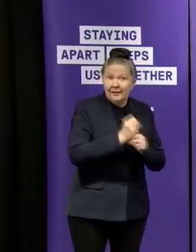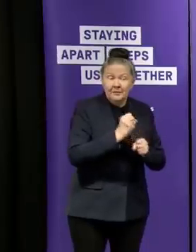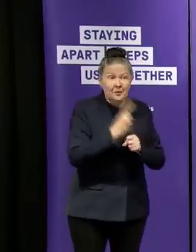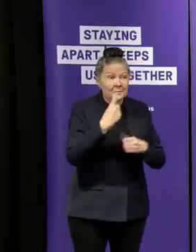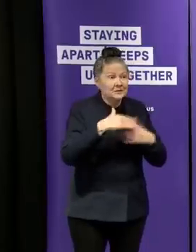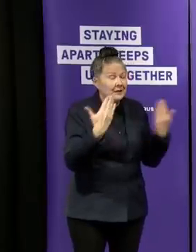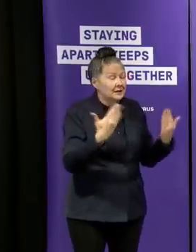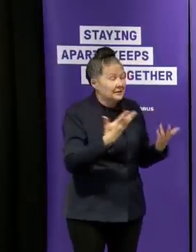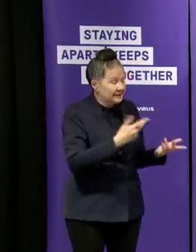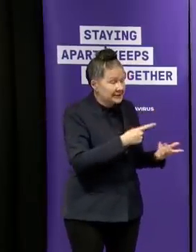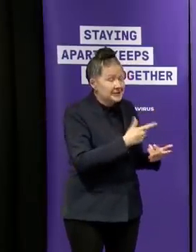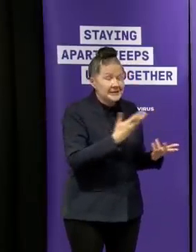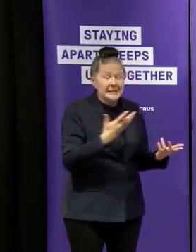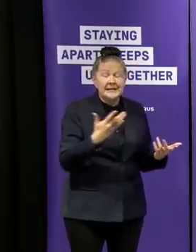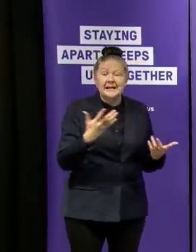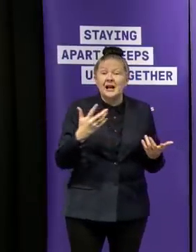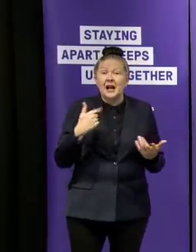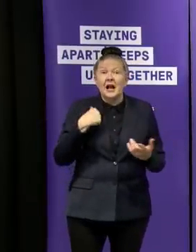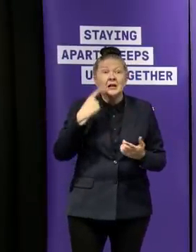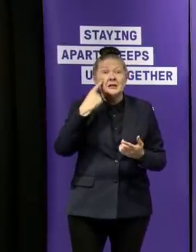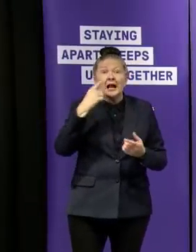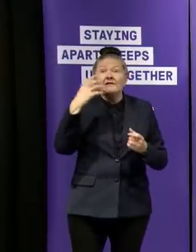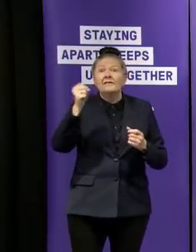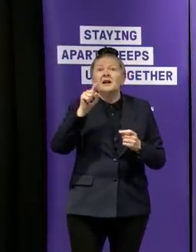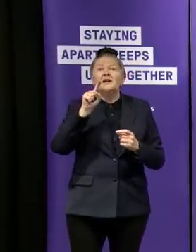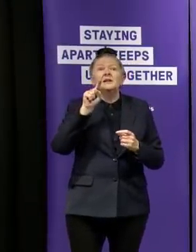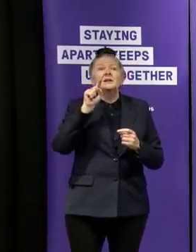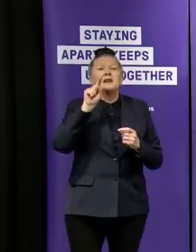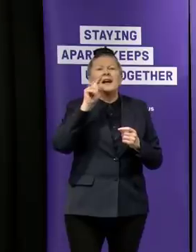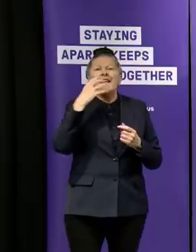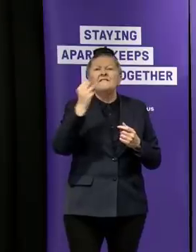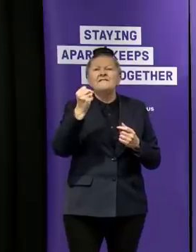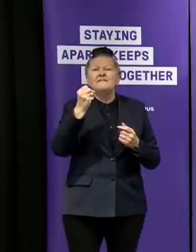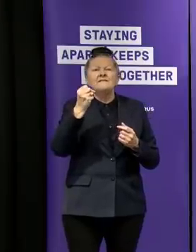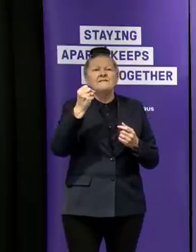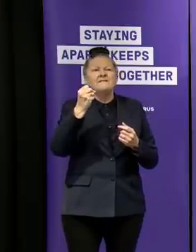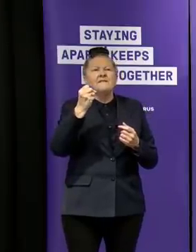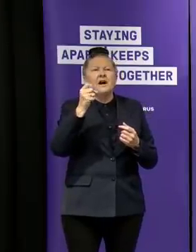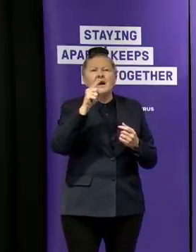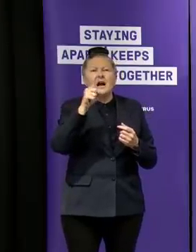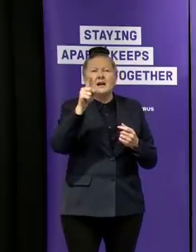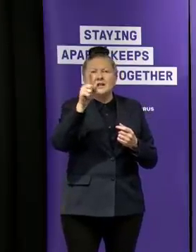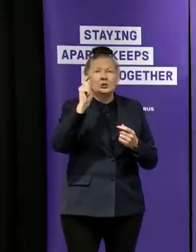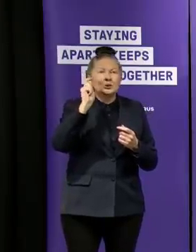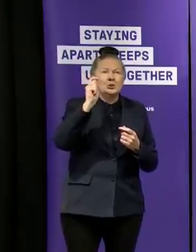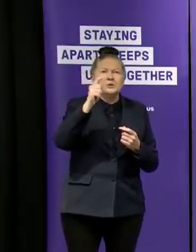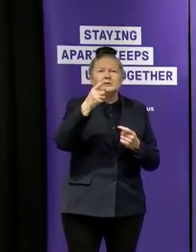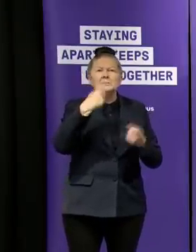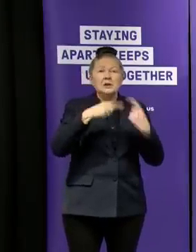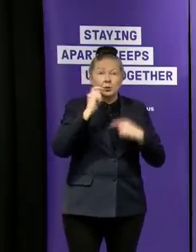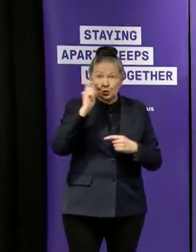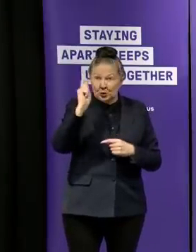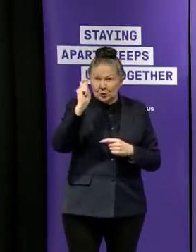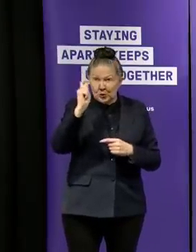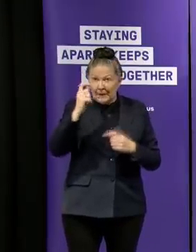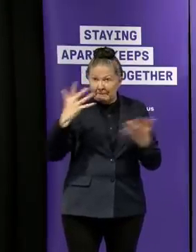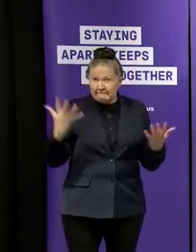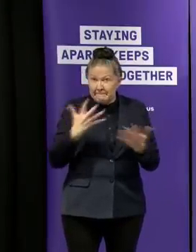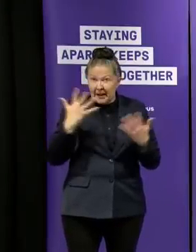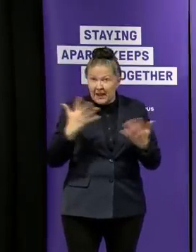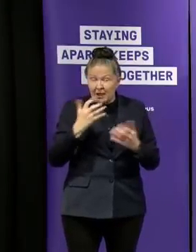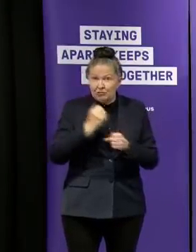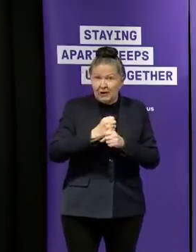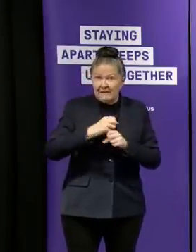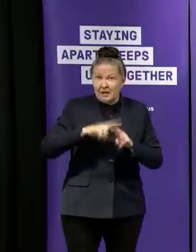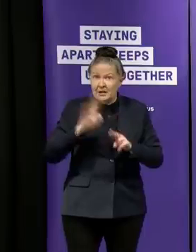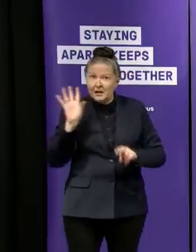I'm just seeing a message at the back here, right? There's a certain netball game that's starting. Now, I won't be watching it.